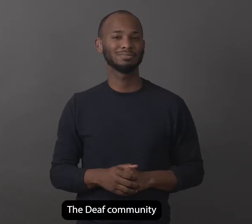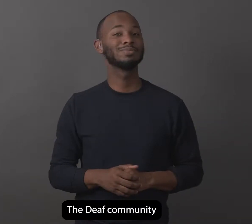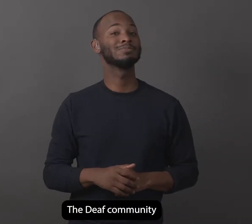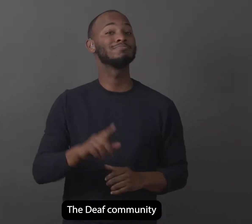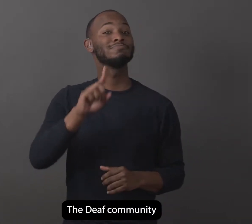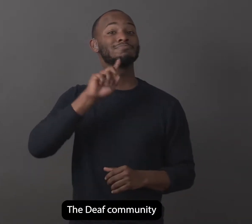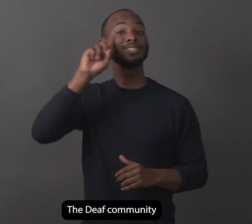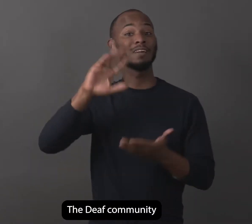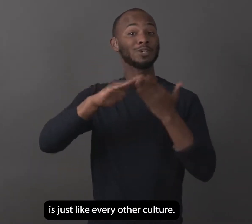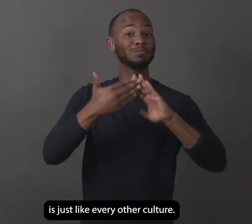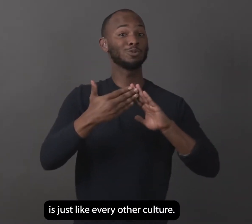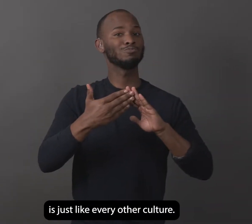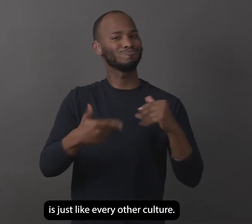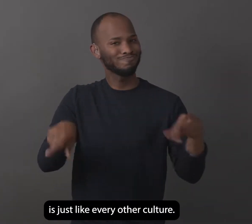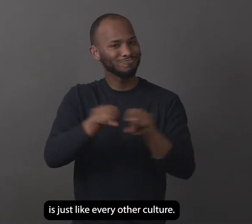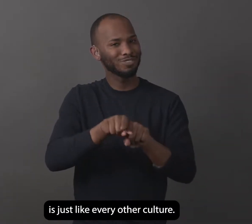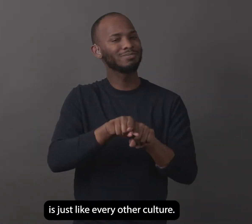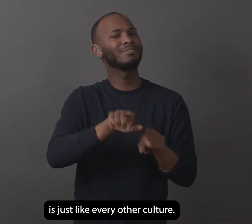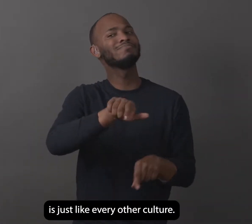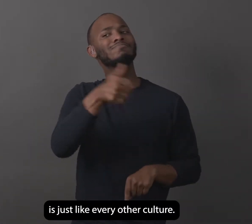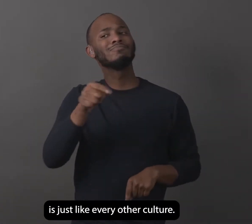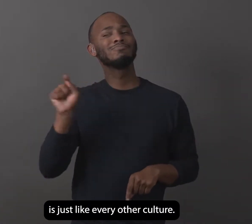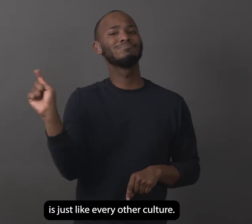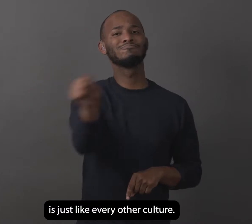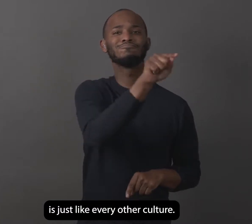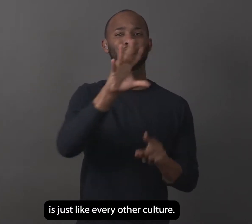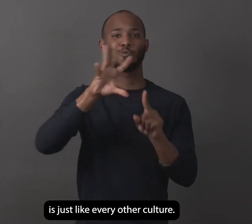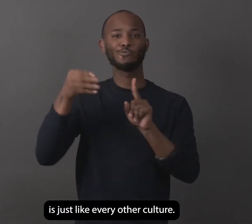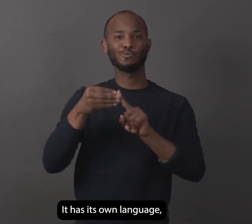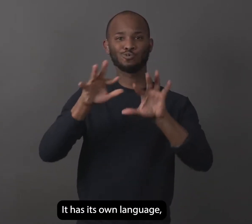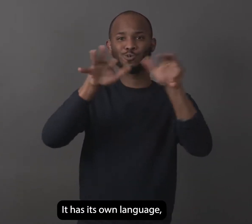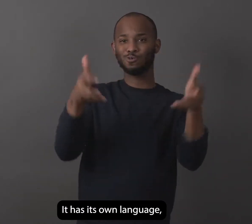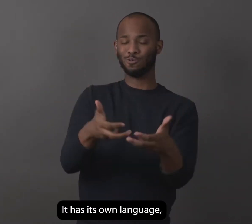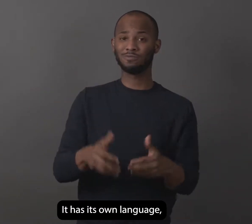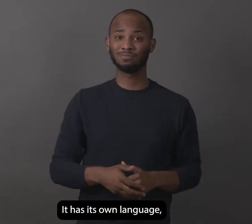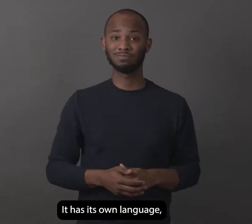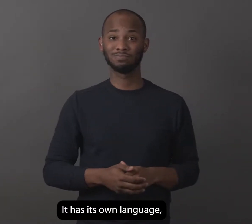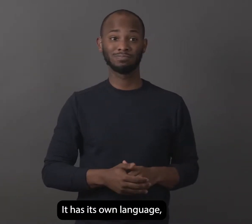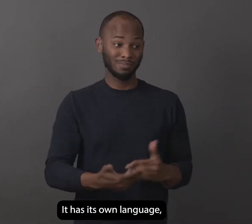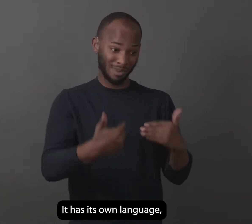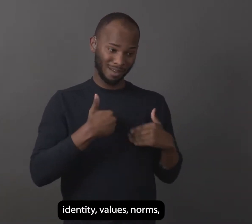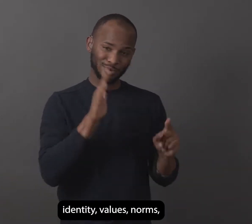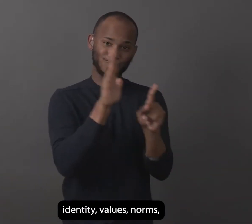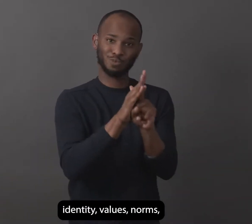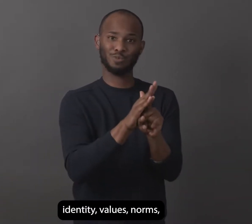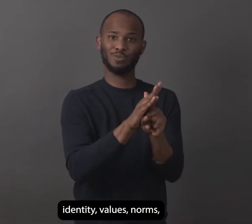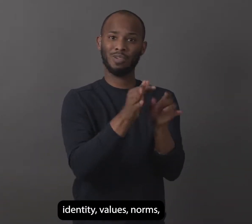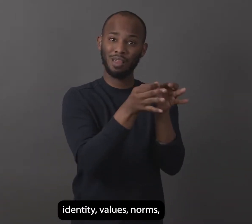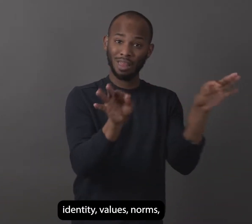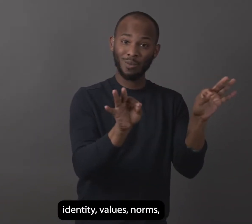Deaf communities are just like every other culture. It has its own language, identity,